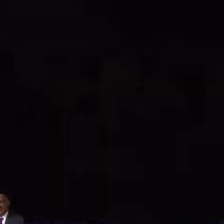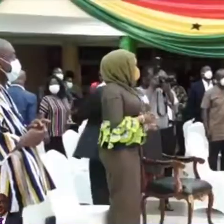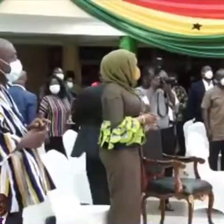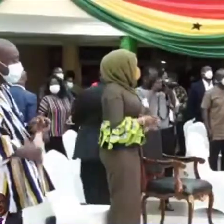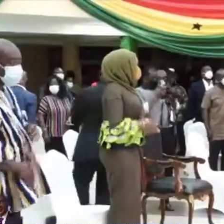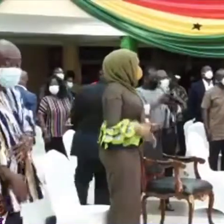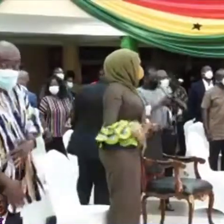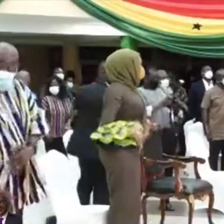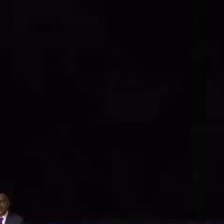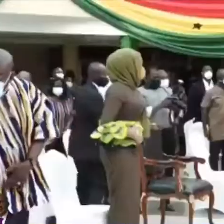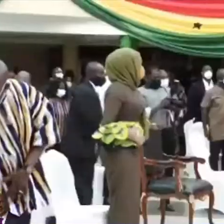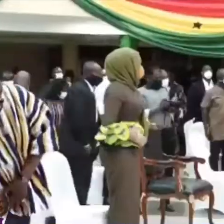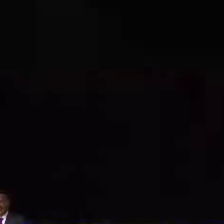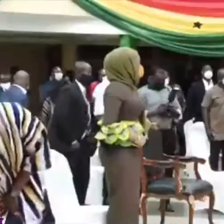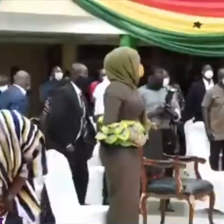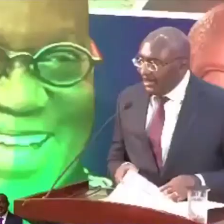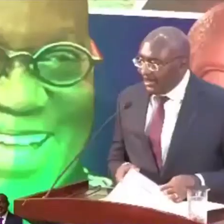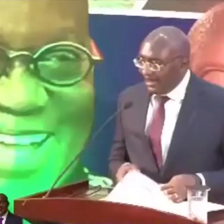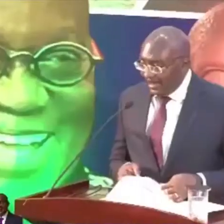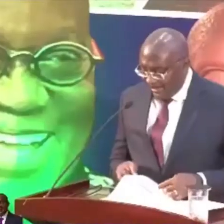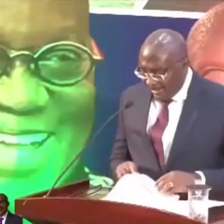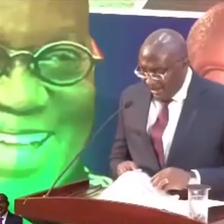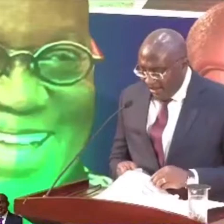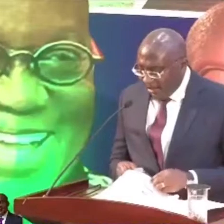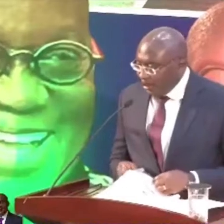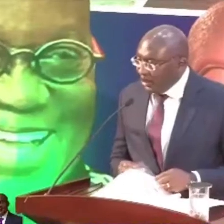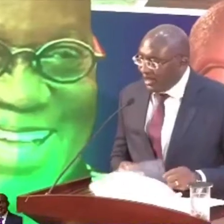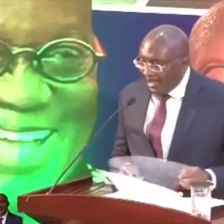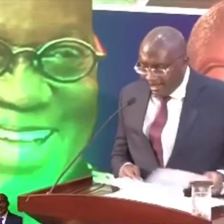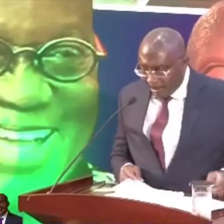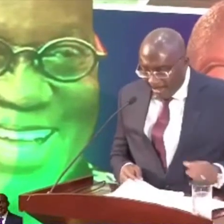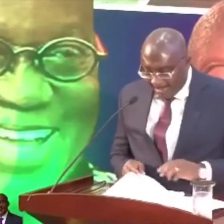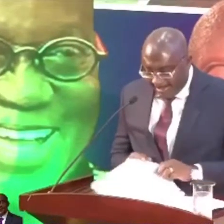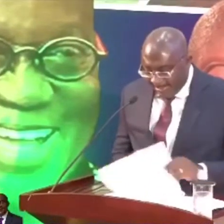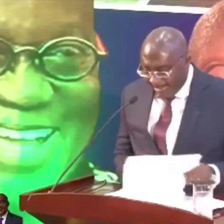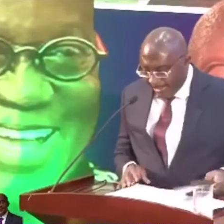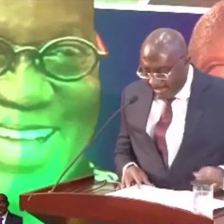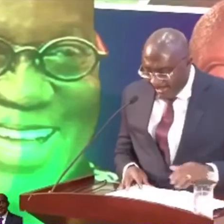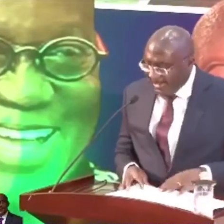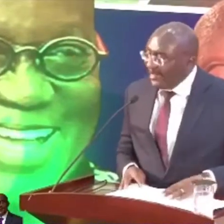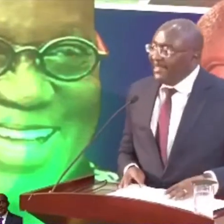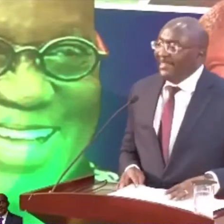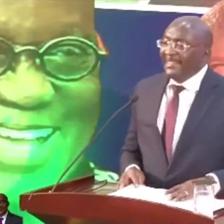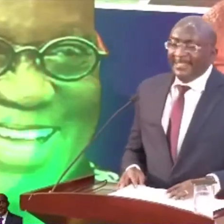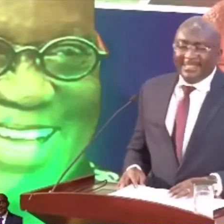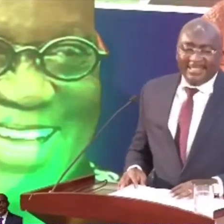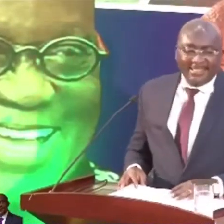Thank you very much, Senior Minister, for those kind words. Very kind.